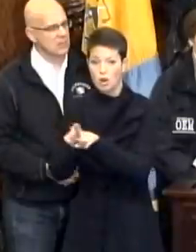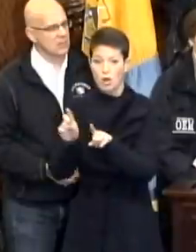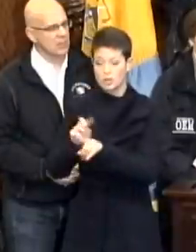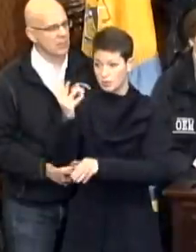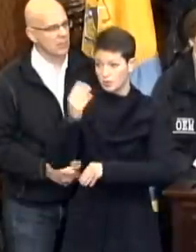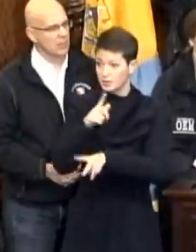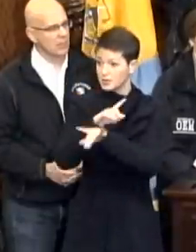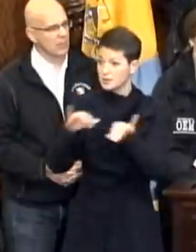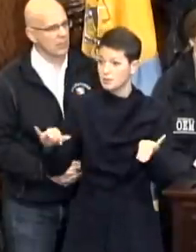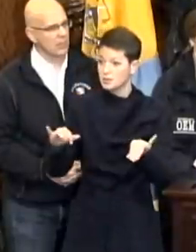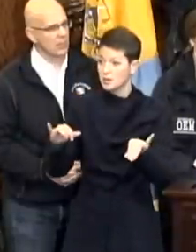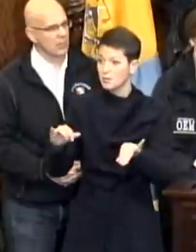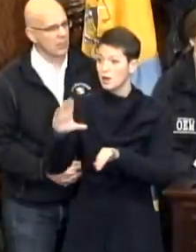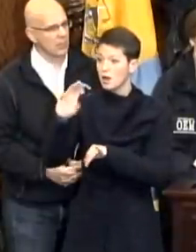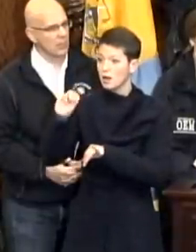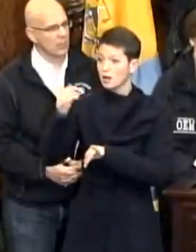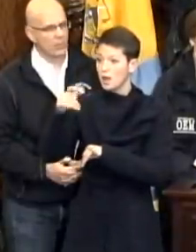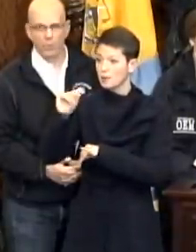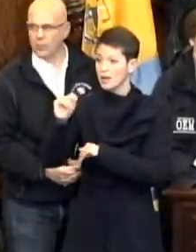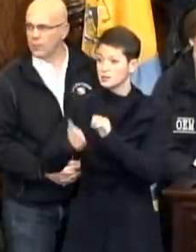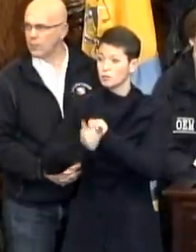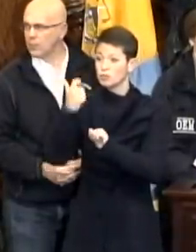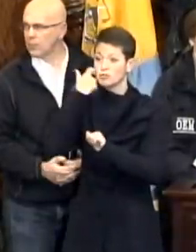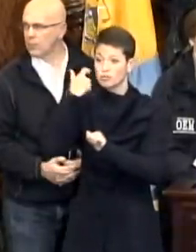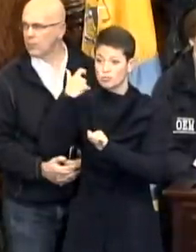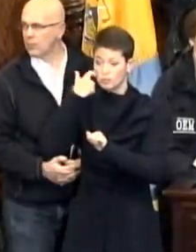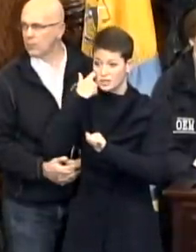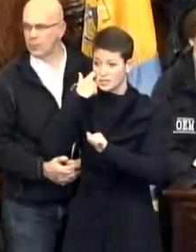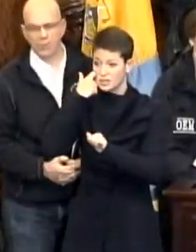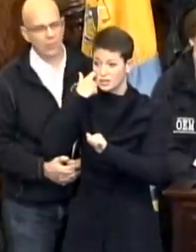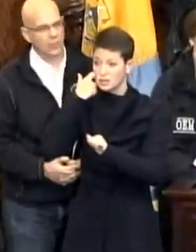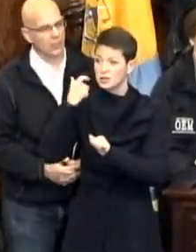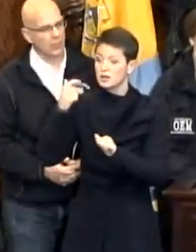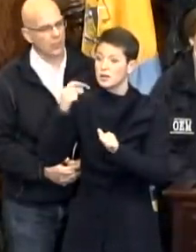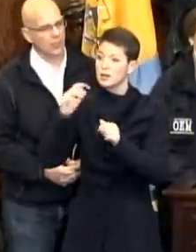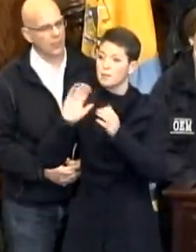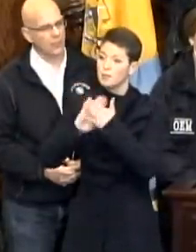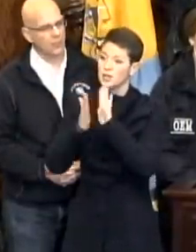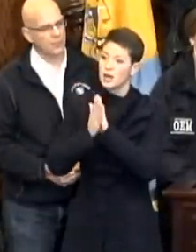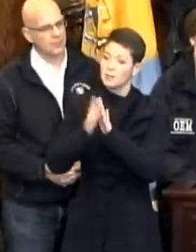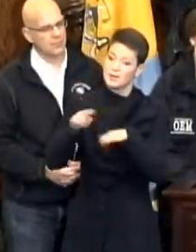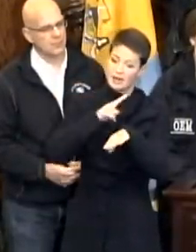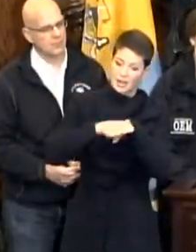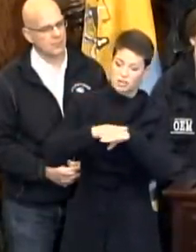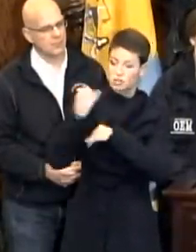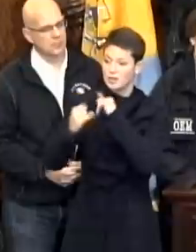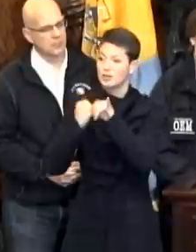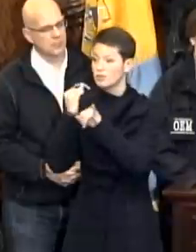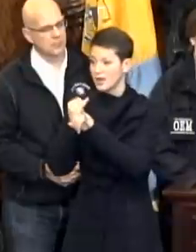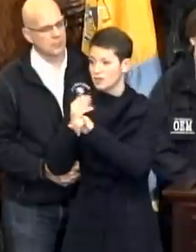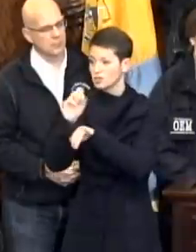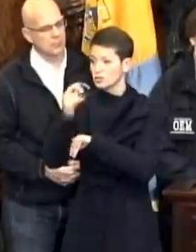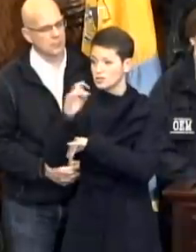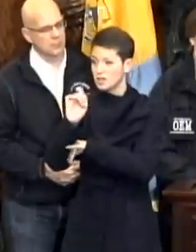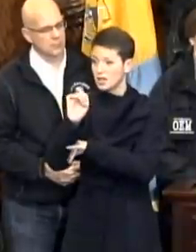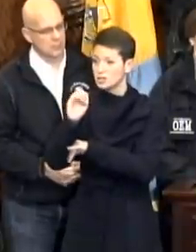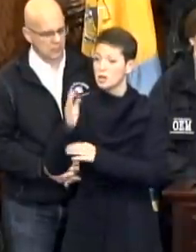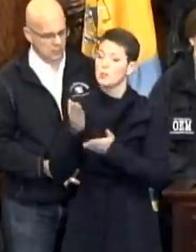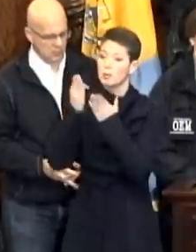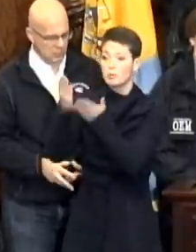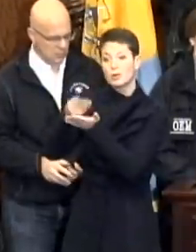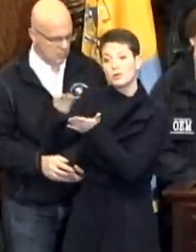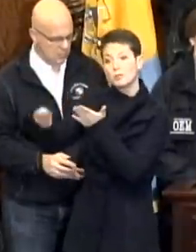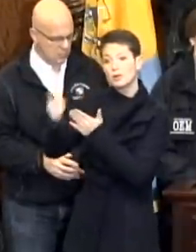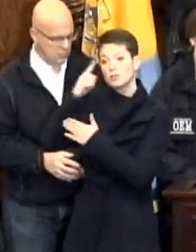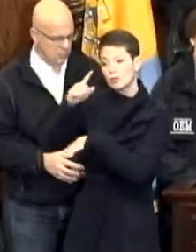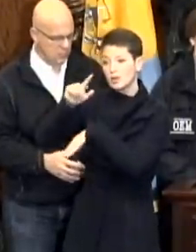time of the Comcast Corporation's latest move onto the national and international stage, namely the proposed purchase of Time